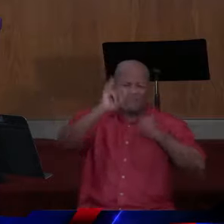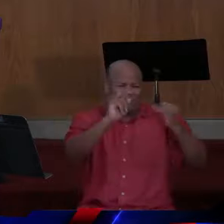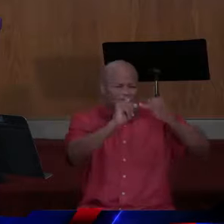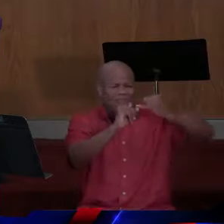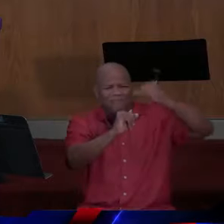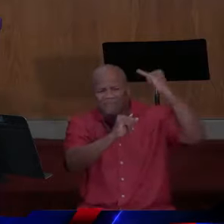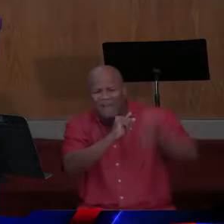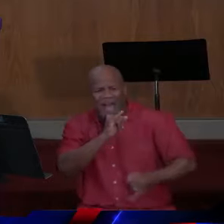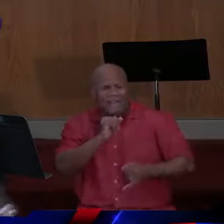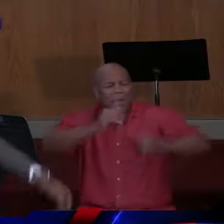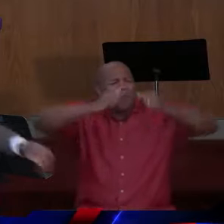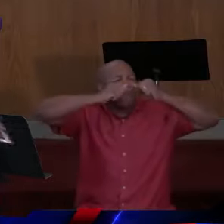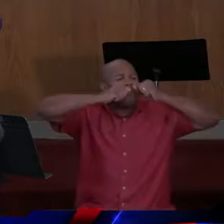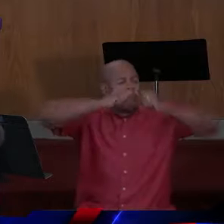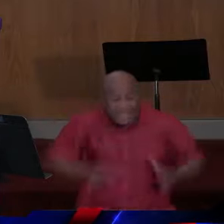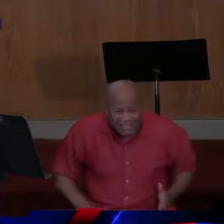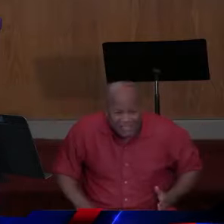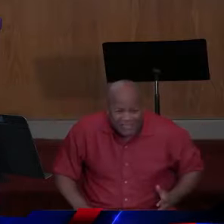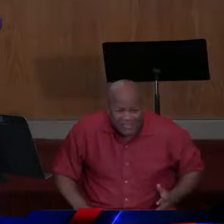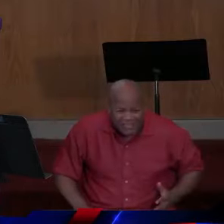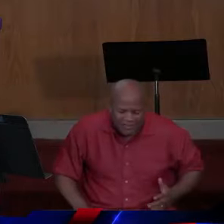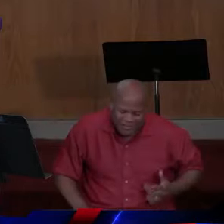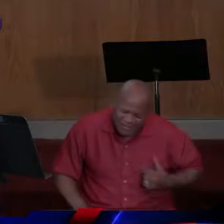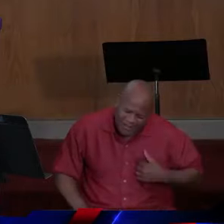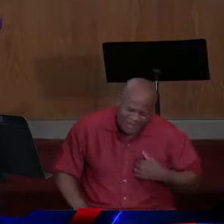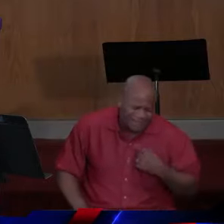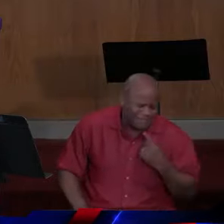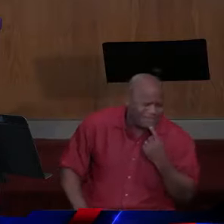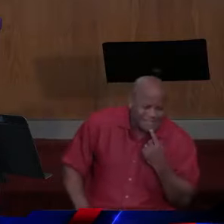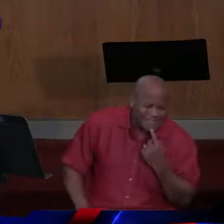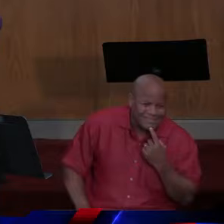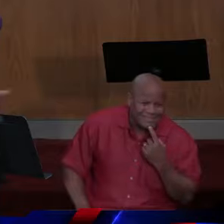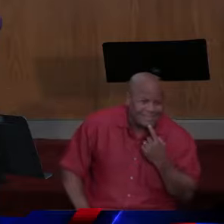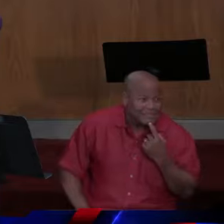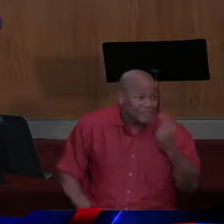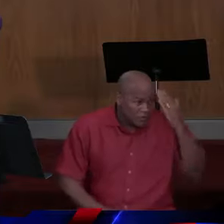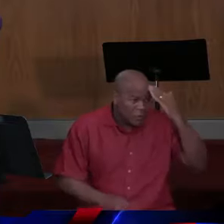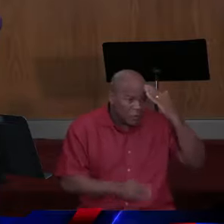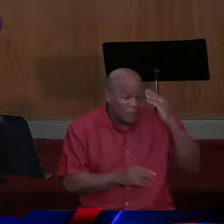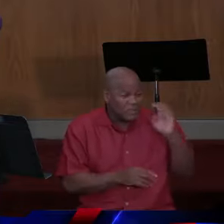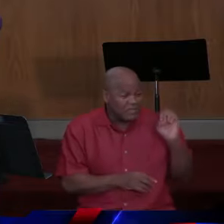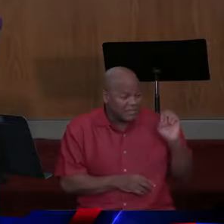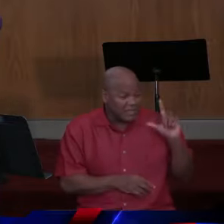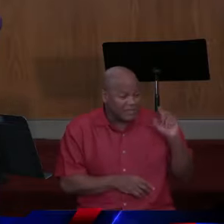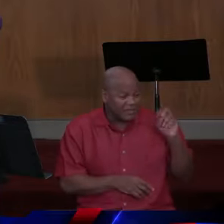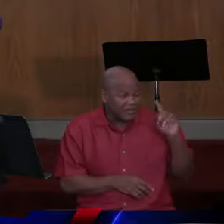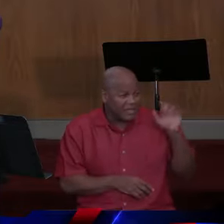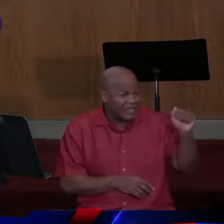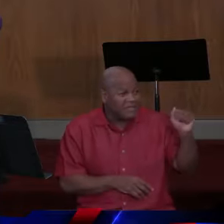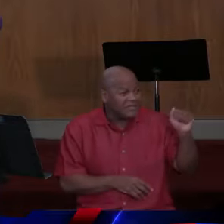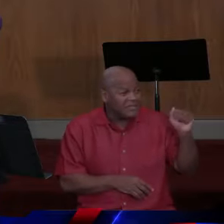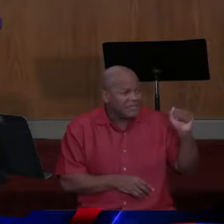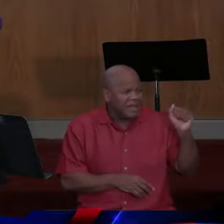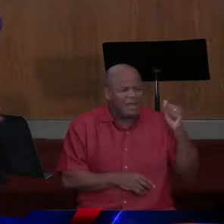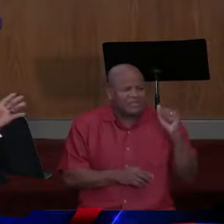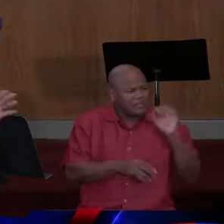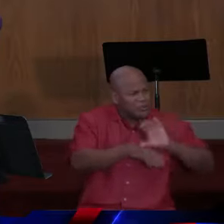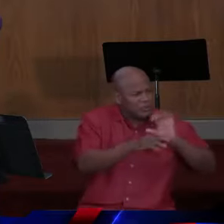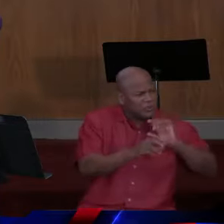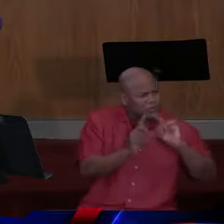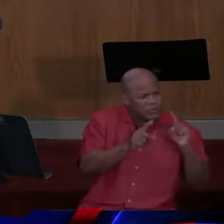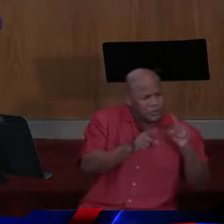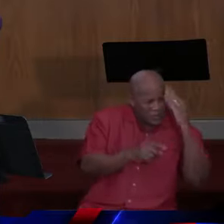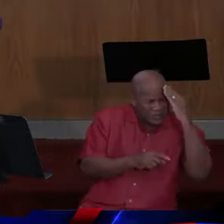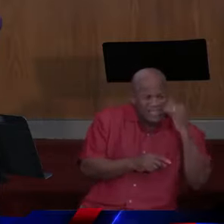blessing. You know, they used to tell us when we went to church, Alondra, don't leave without the blessing. And I've been